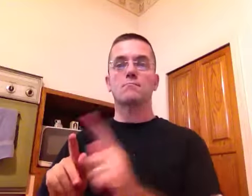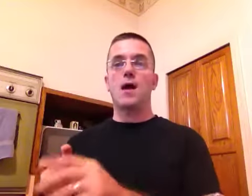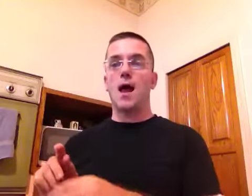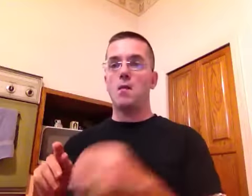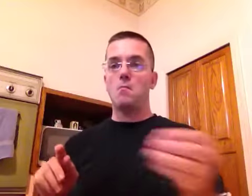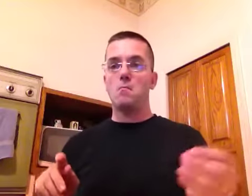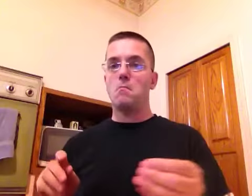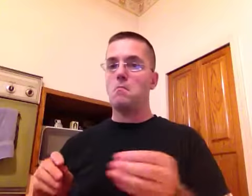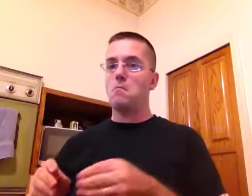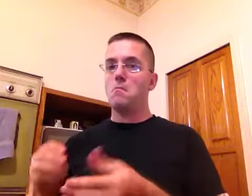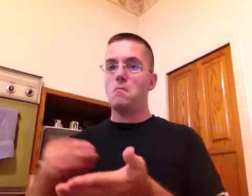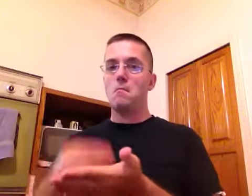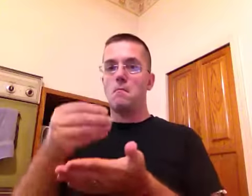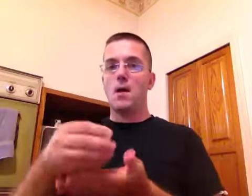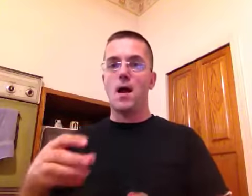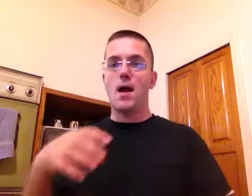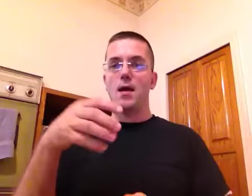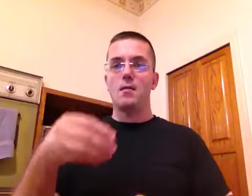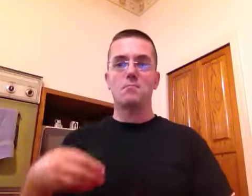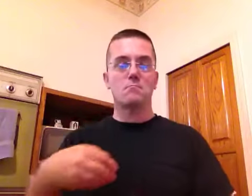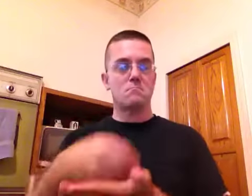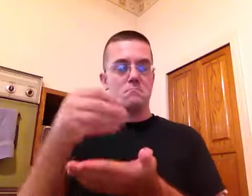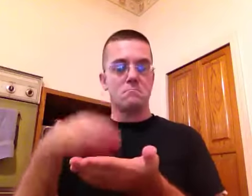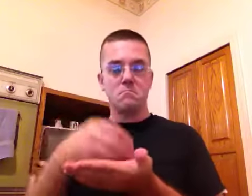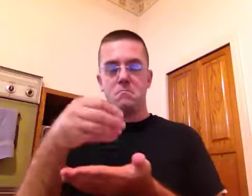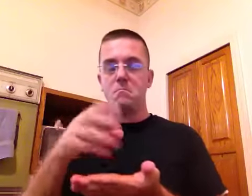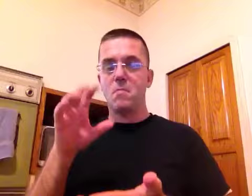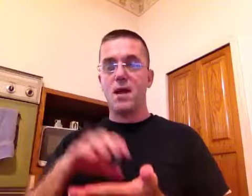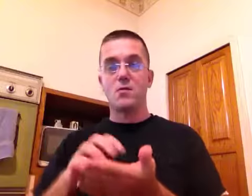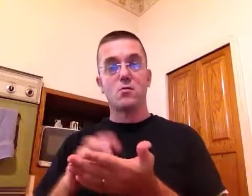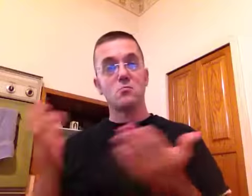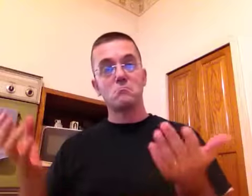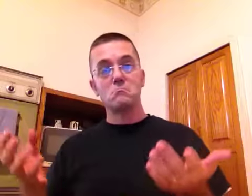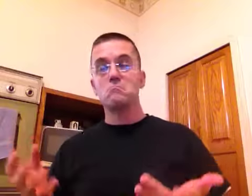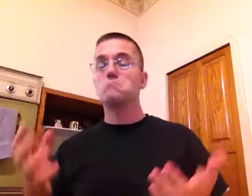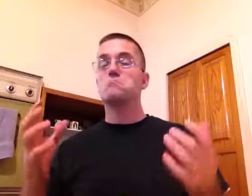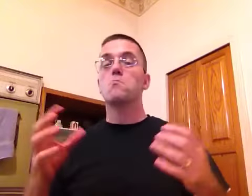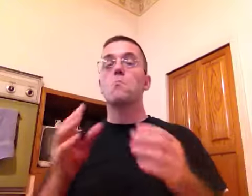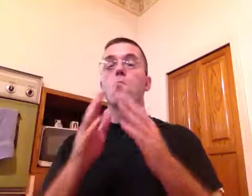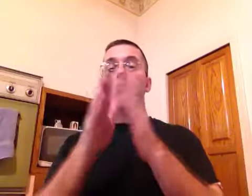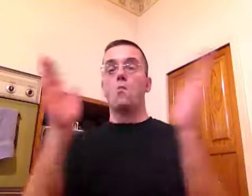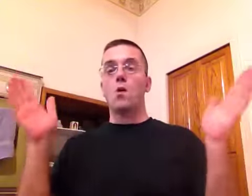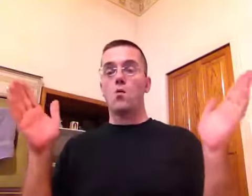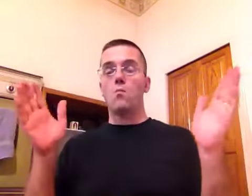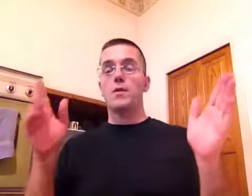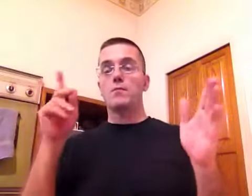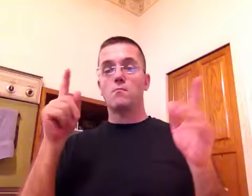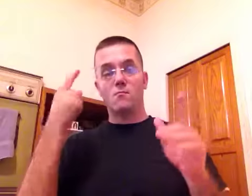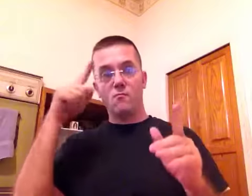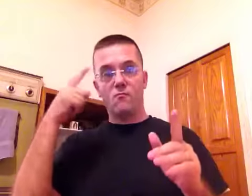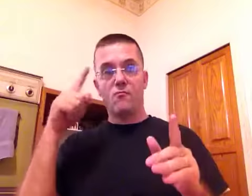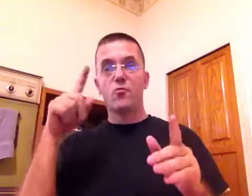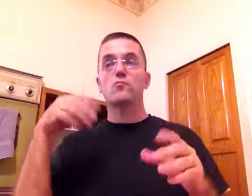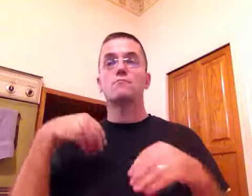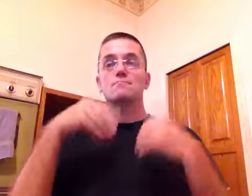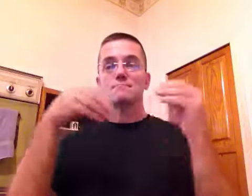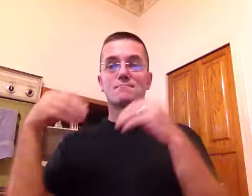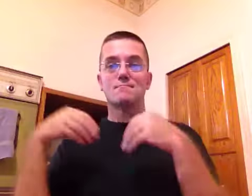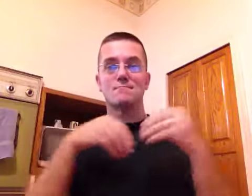manufacturing. Right. To get more scale than you've got. But so you need to decide where do you want this